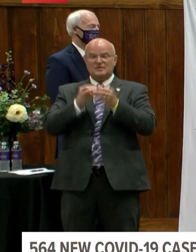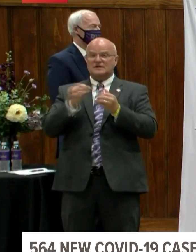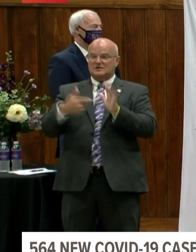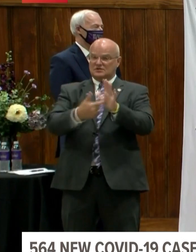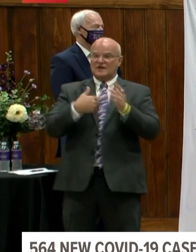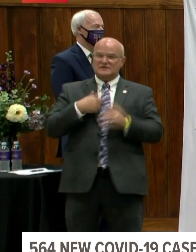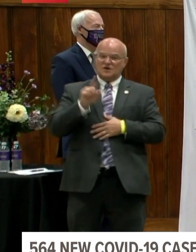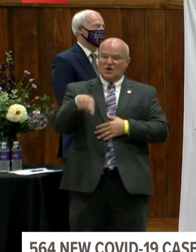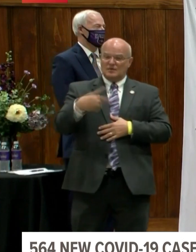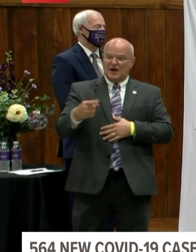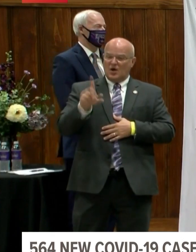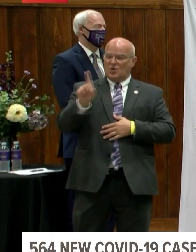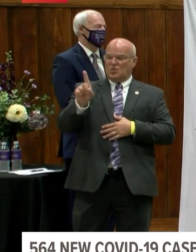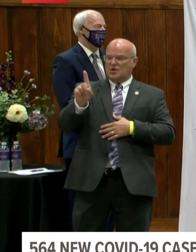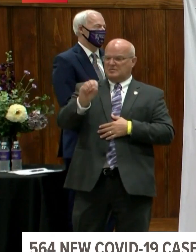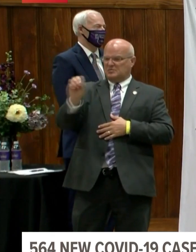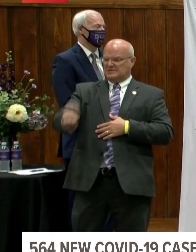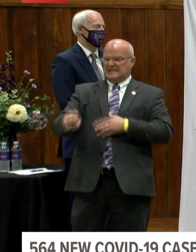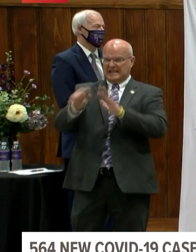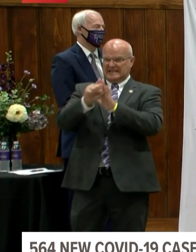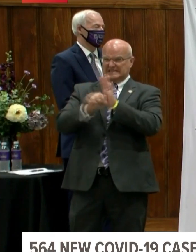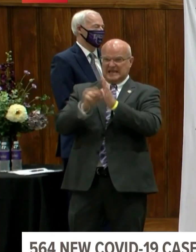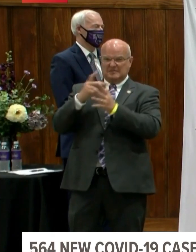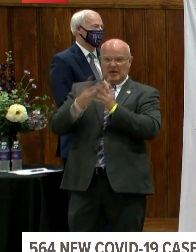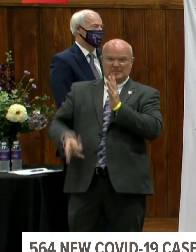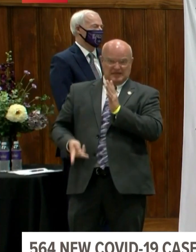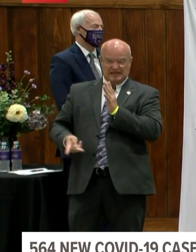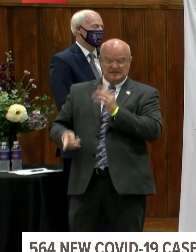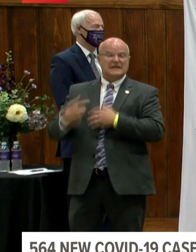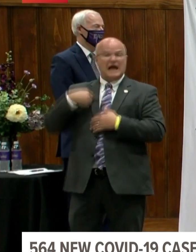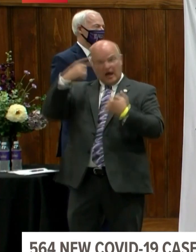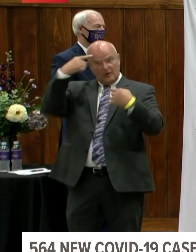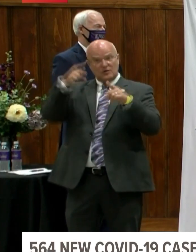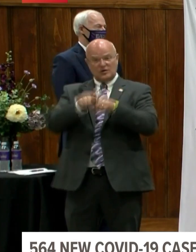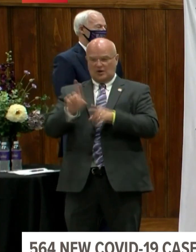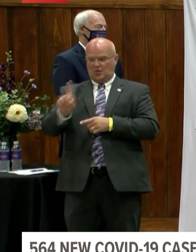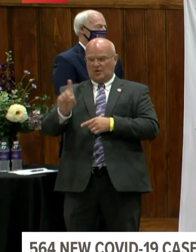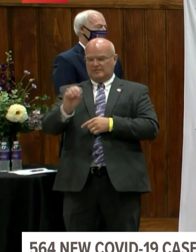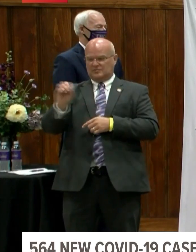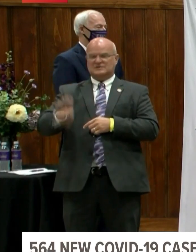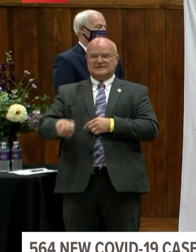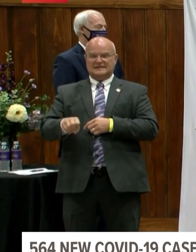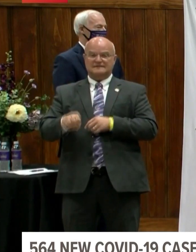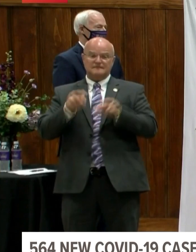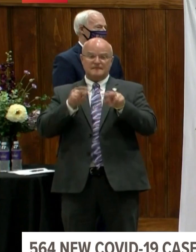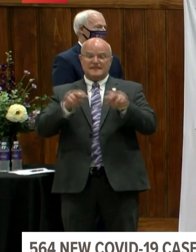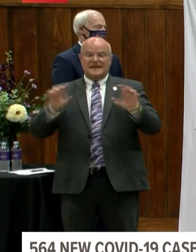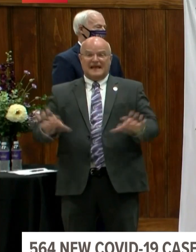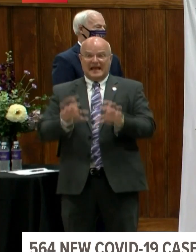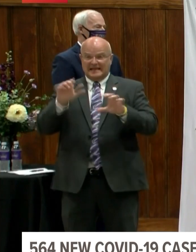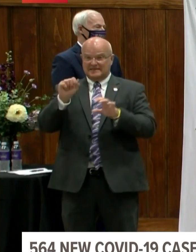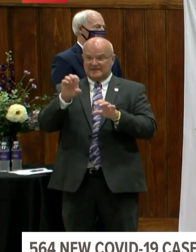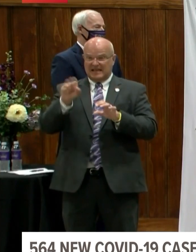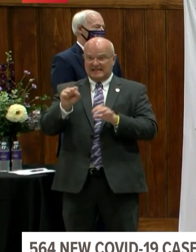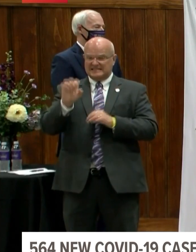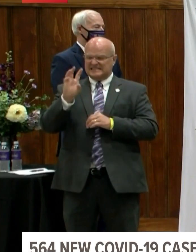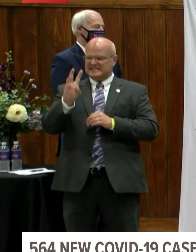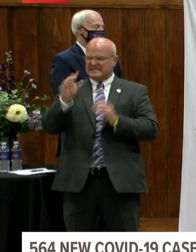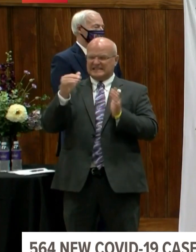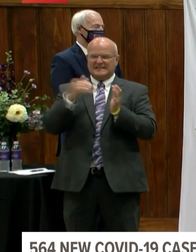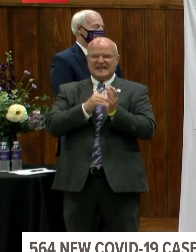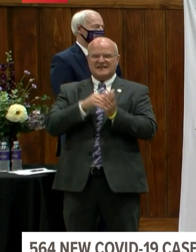out to me that's only about 1% of the state population, and I would agree with that. If you look at our active cases of